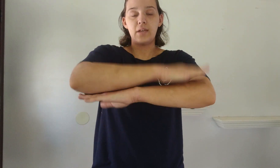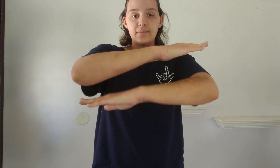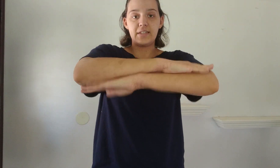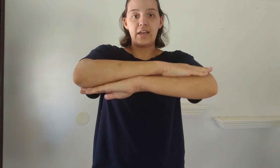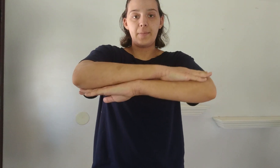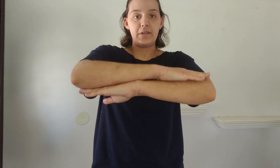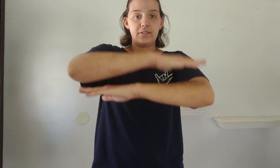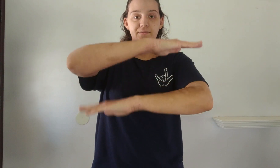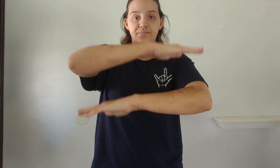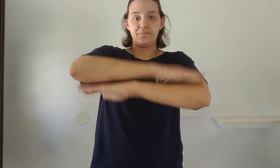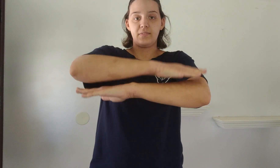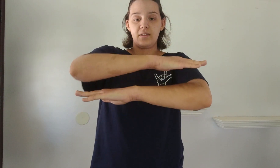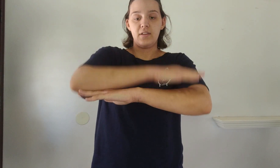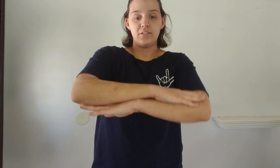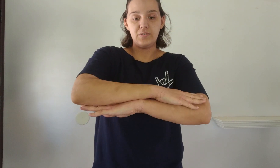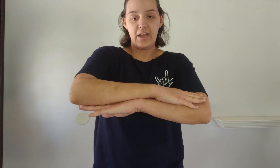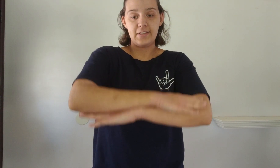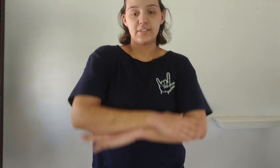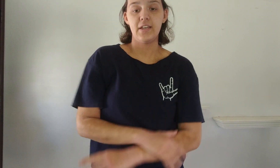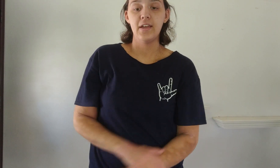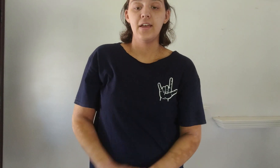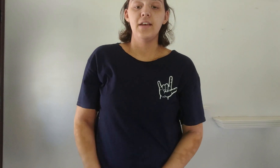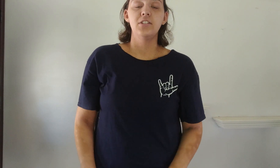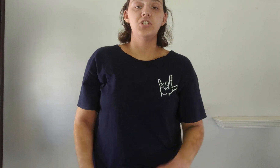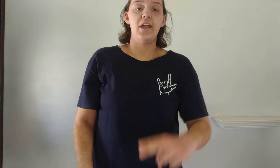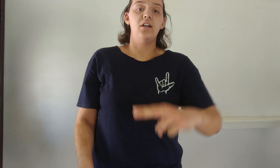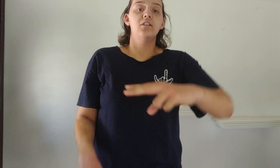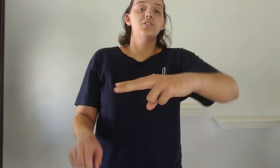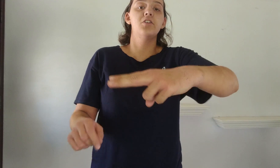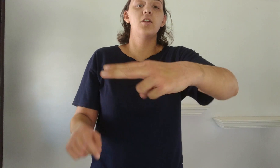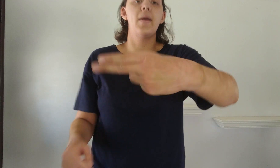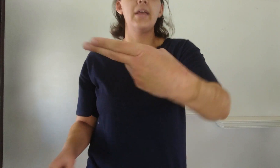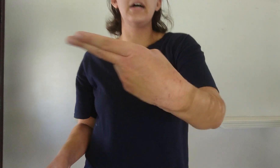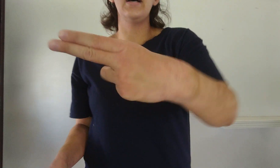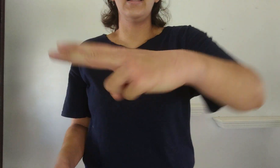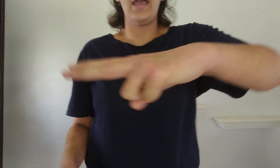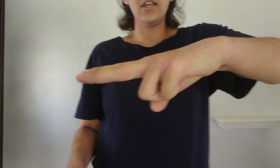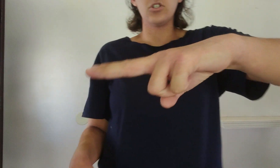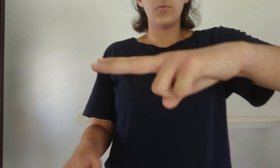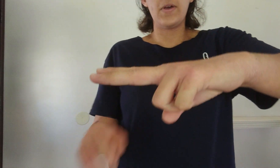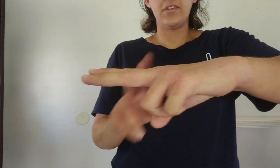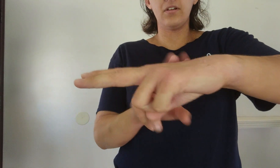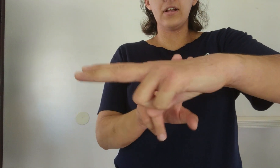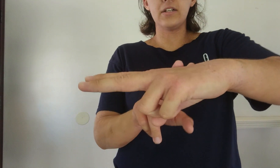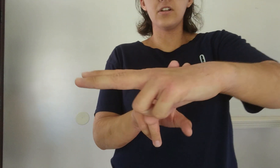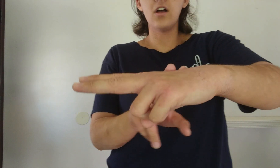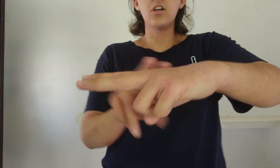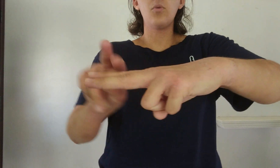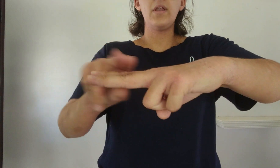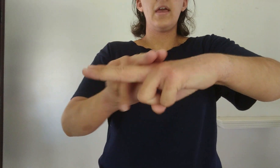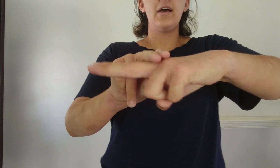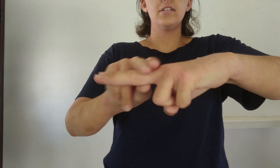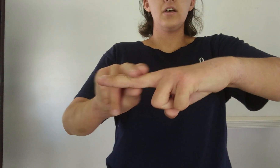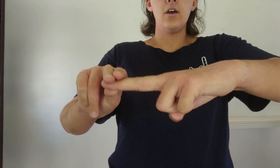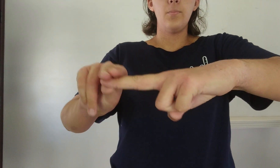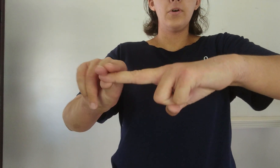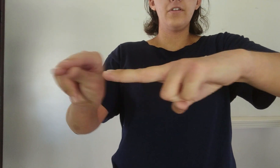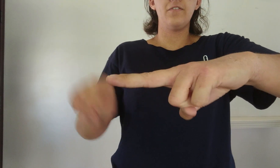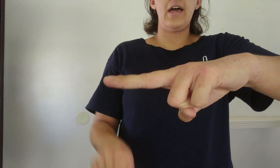I tap it. So desk. Chair. So you're going to make an H with your non-dominant hand, put it flat out